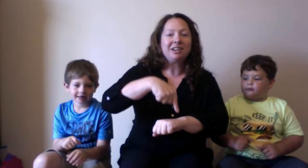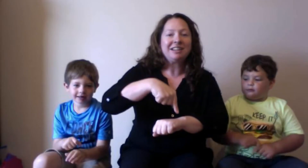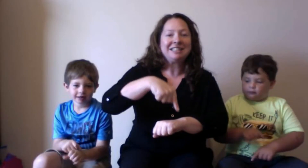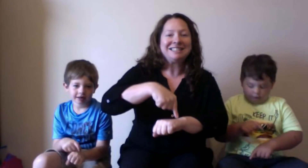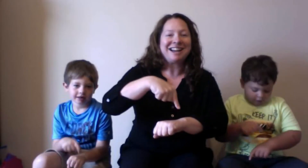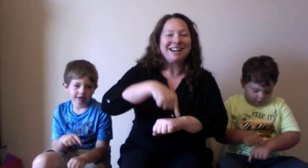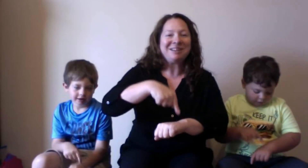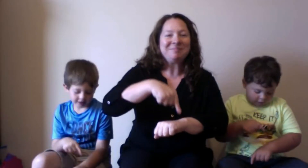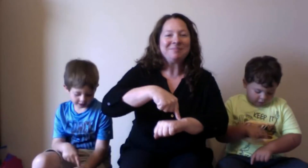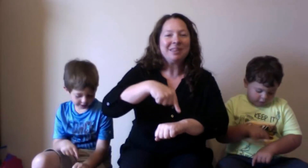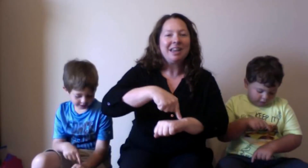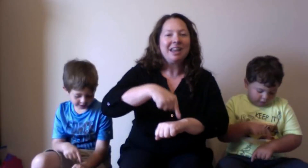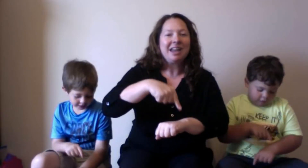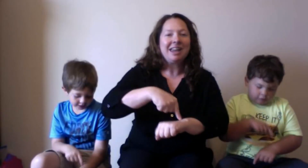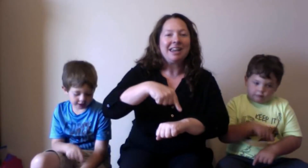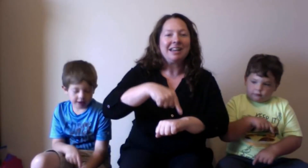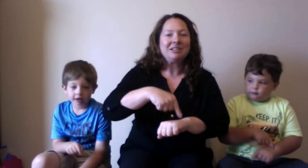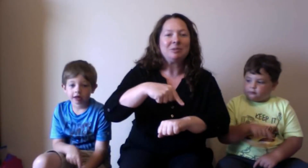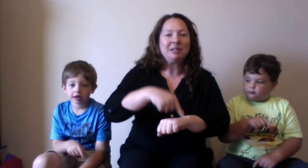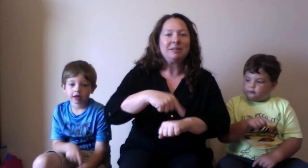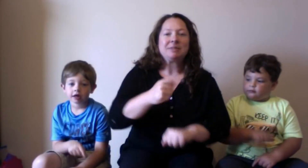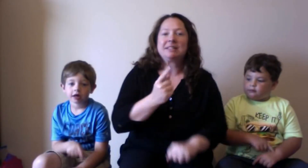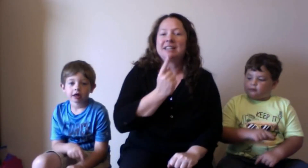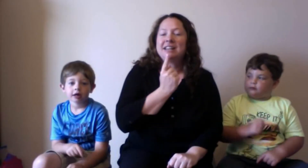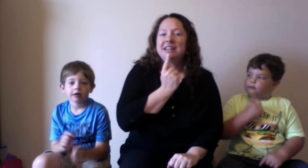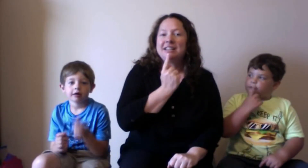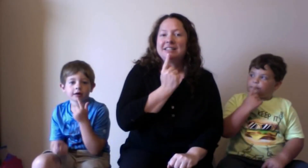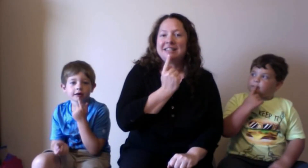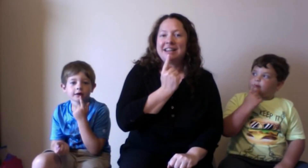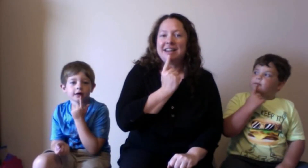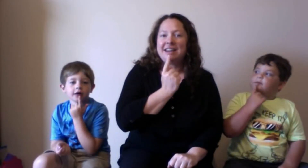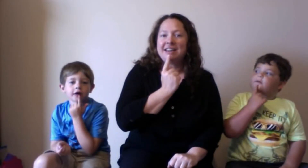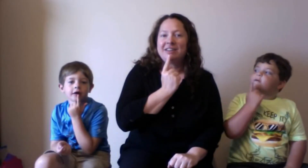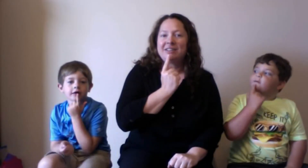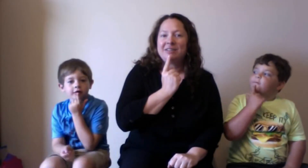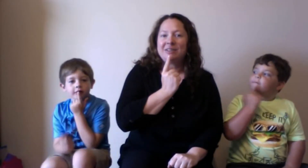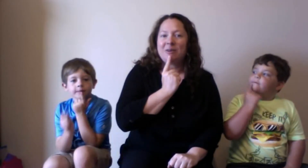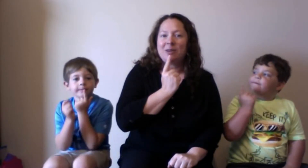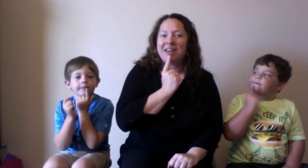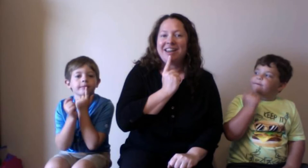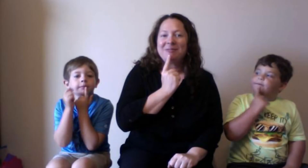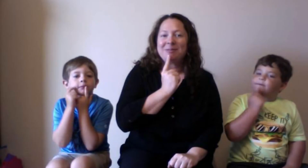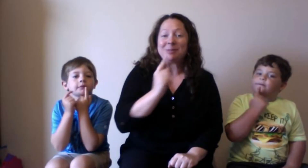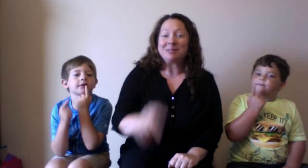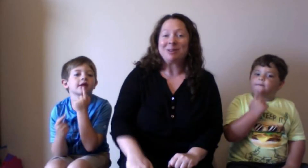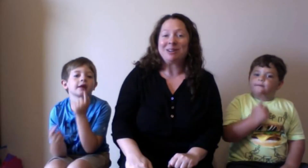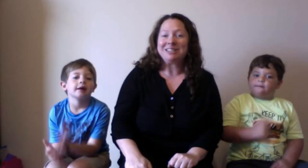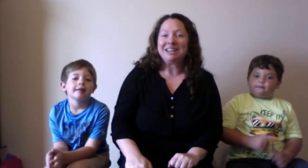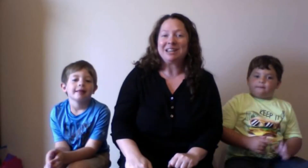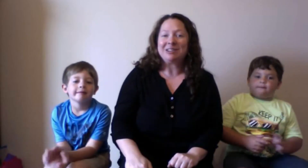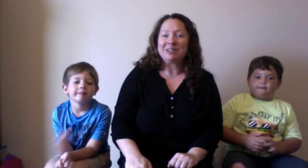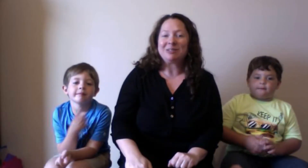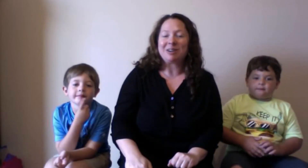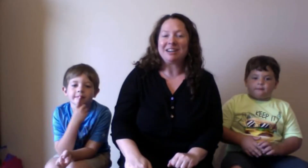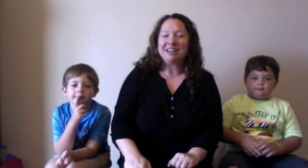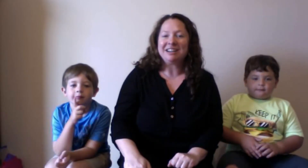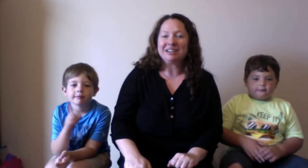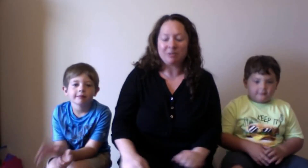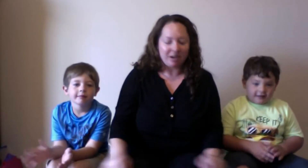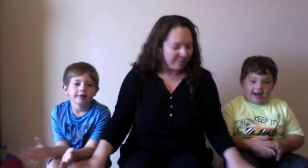Time. And to our lips. Say. Okay, we're going put them all together. Are ready? Okay, you better